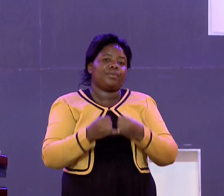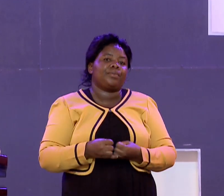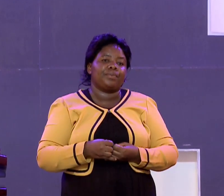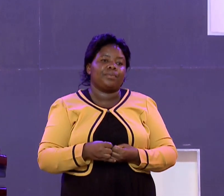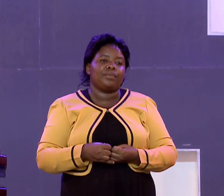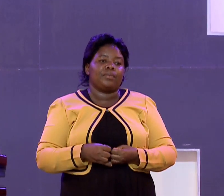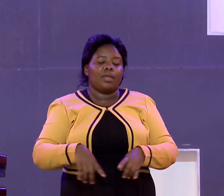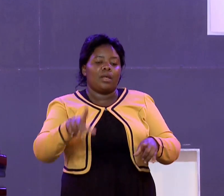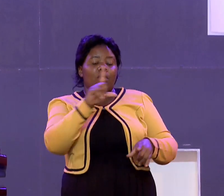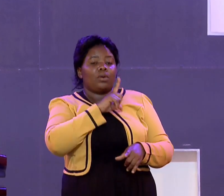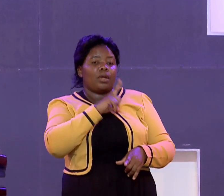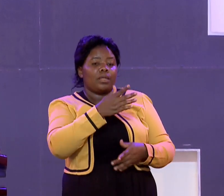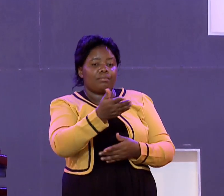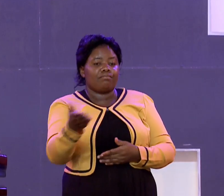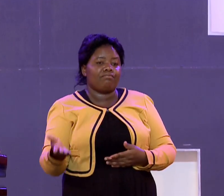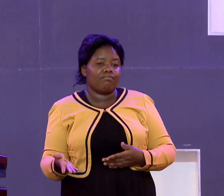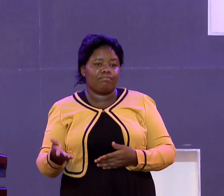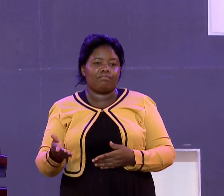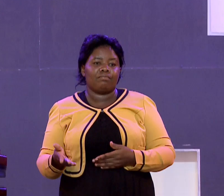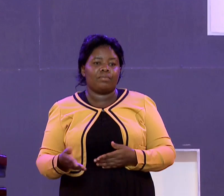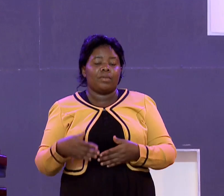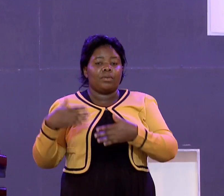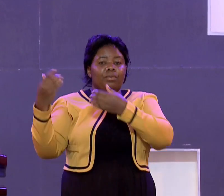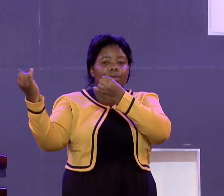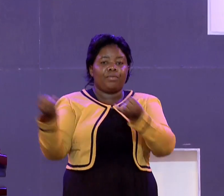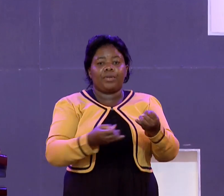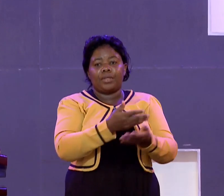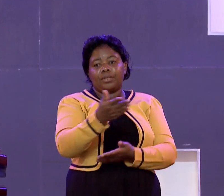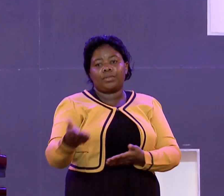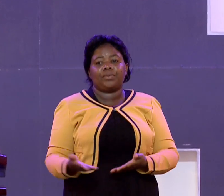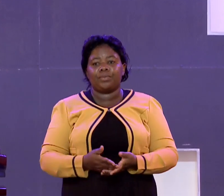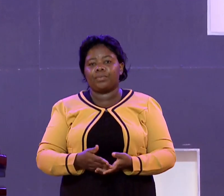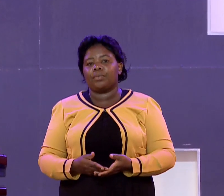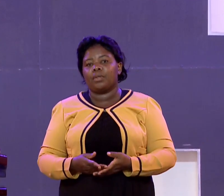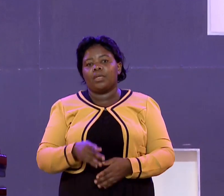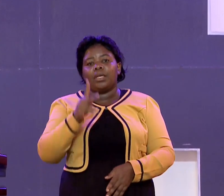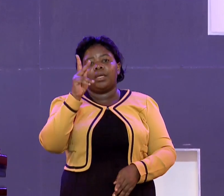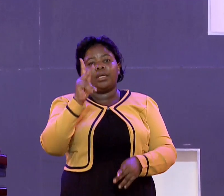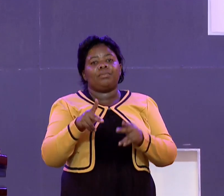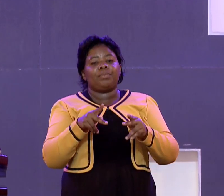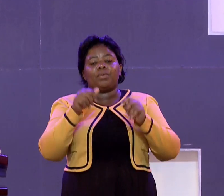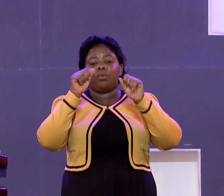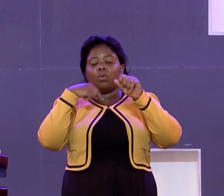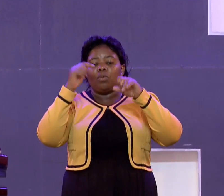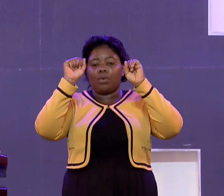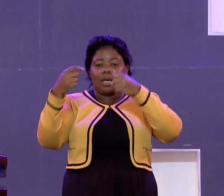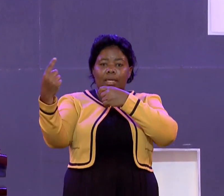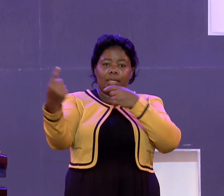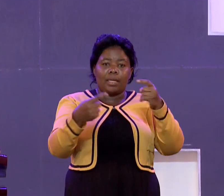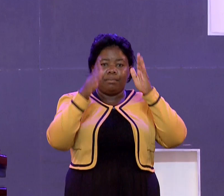Internationally, locally, you are invited. But even to those who can make it physically